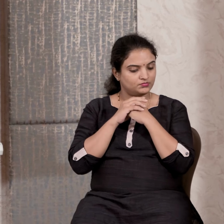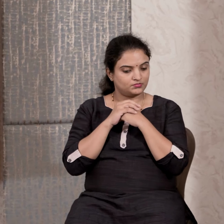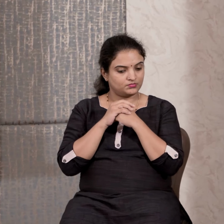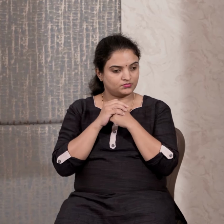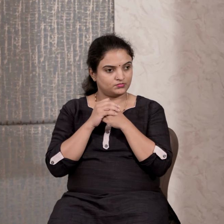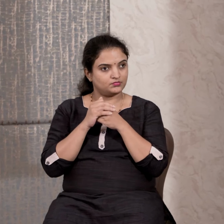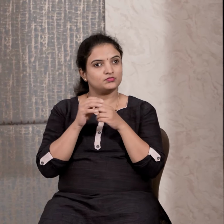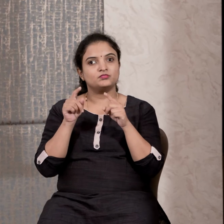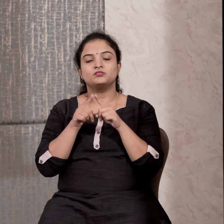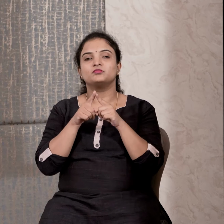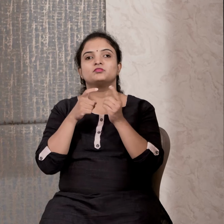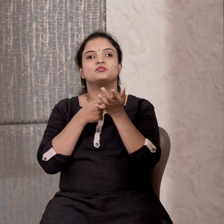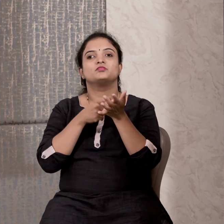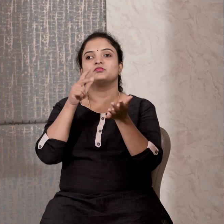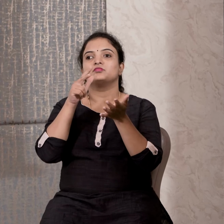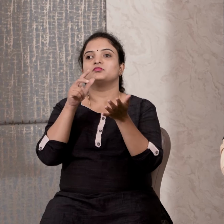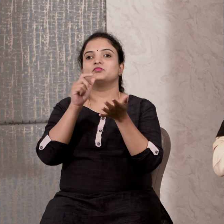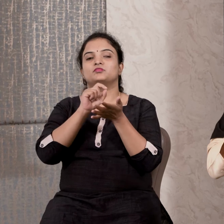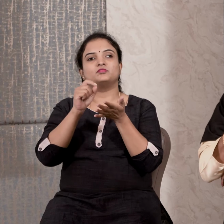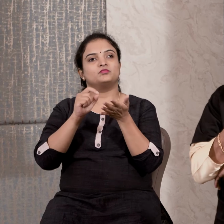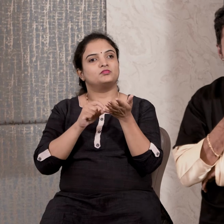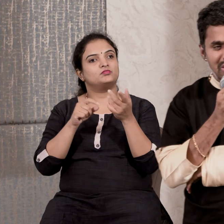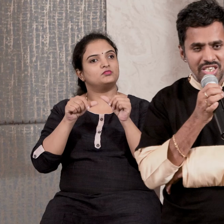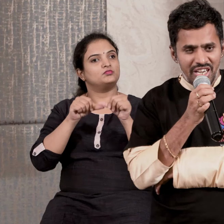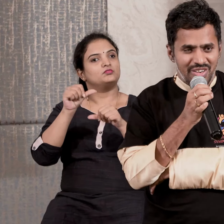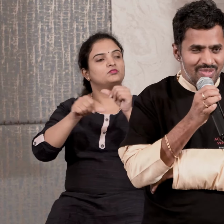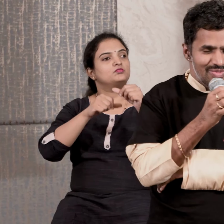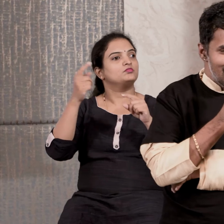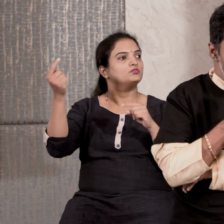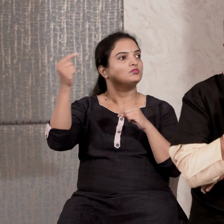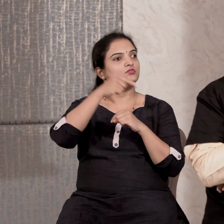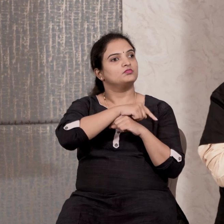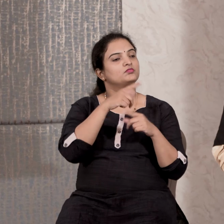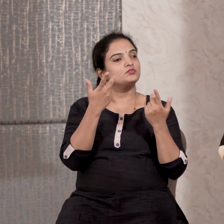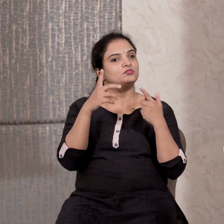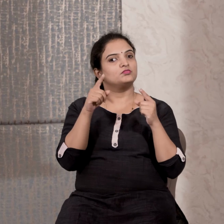okay, how was the registration process when you reached here?